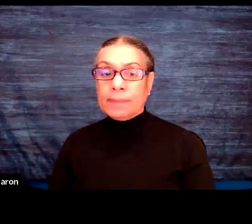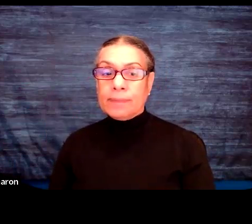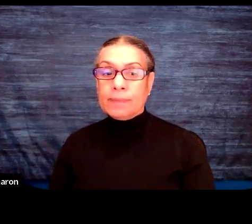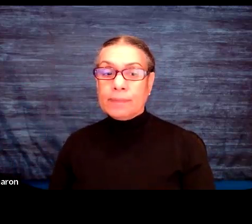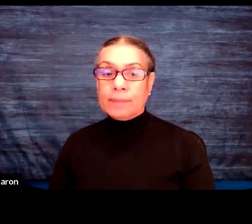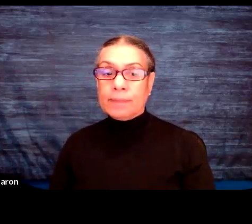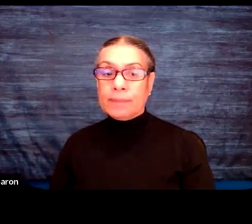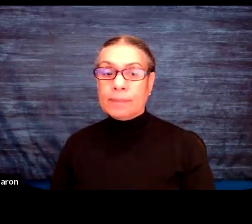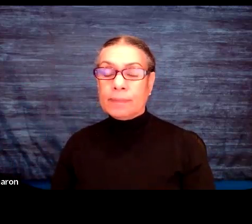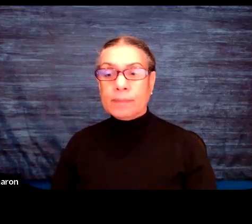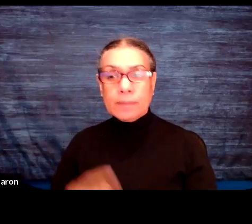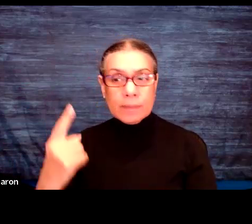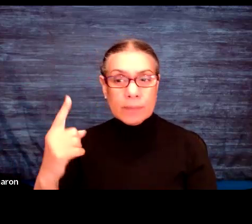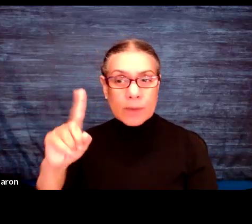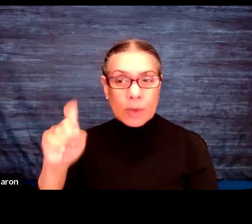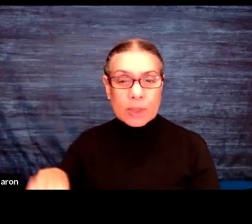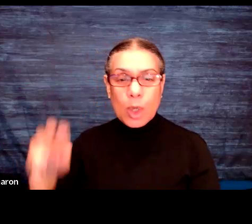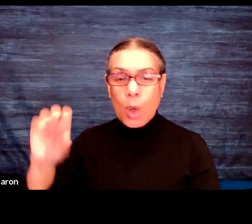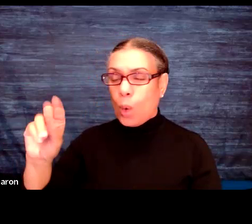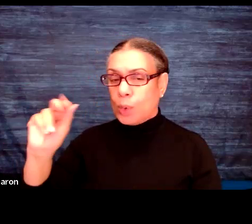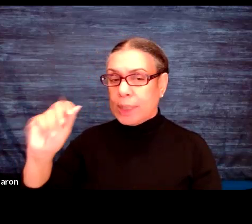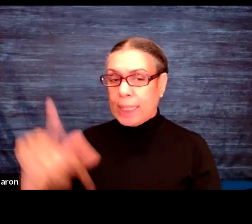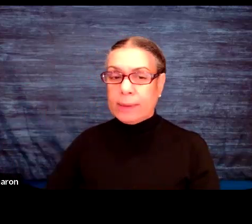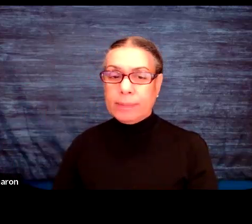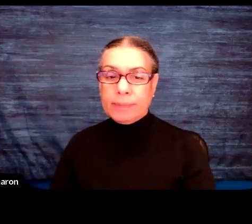I'm going to ask one quick question, Mr. Rosengard, since we have you here.